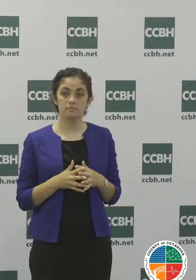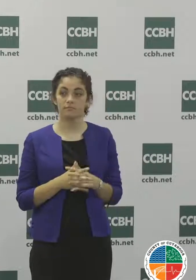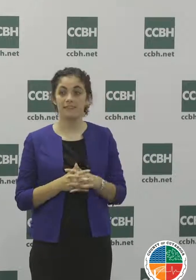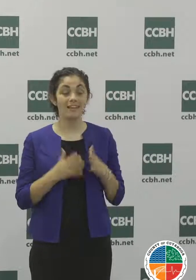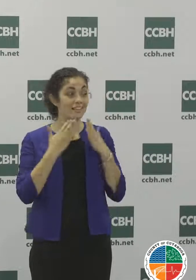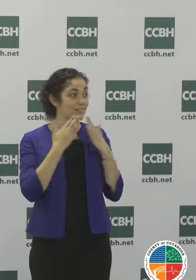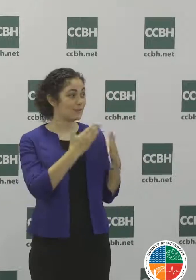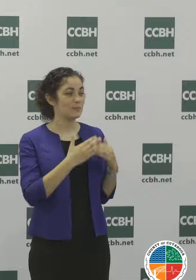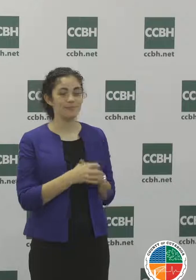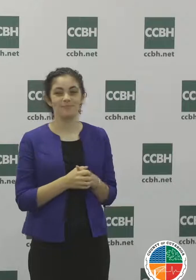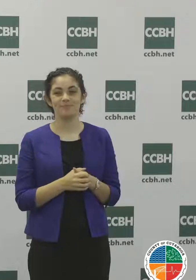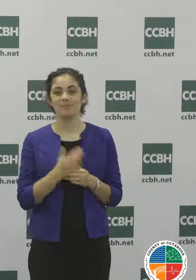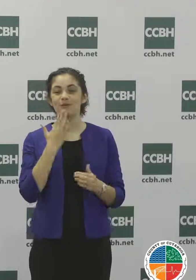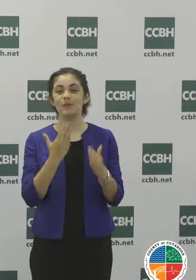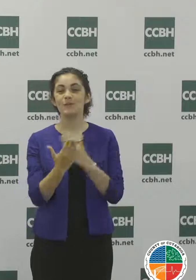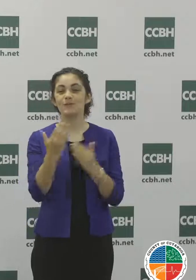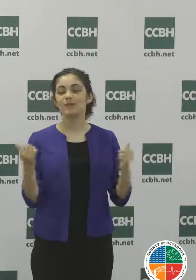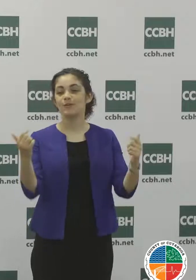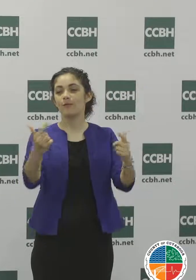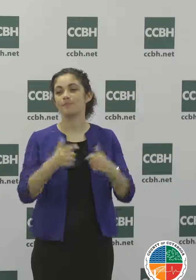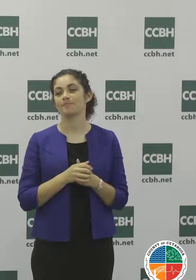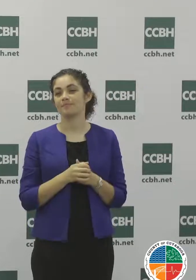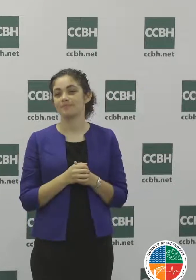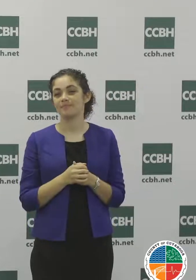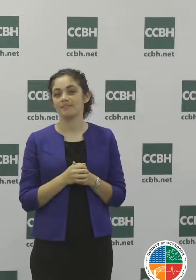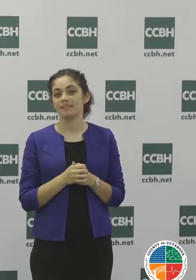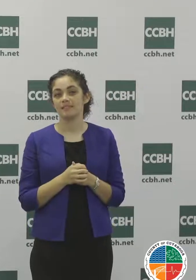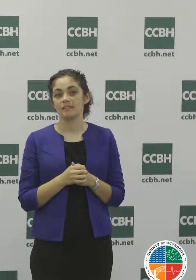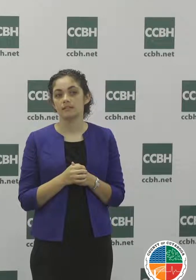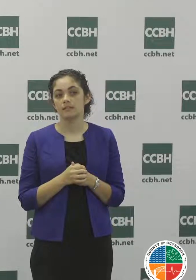Thank you. Good morning, everybody.